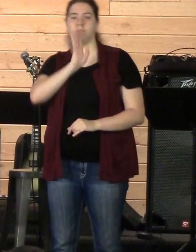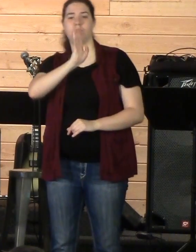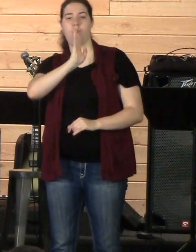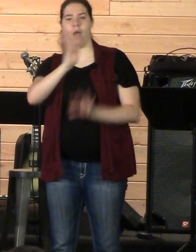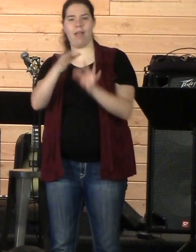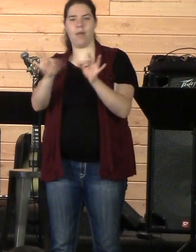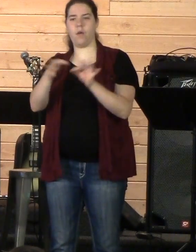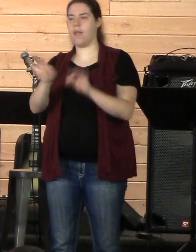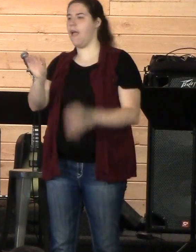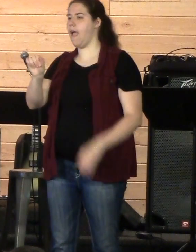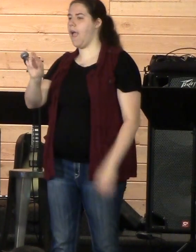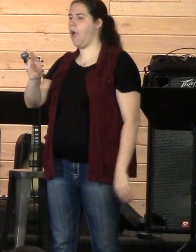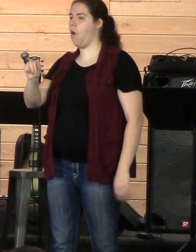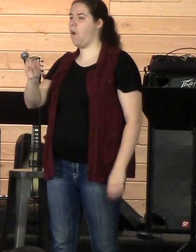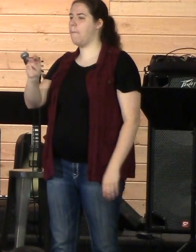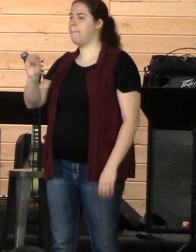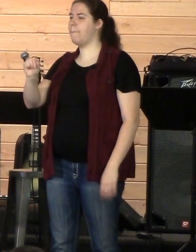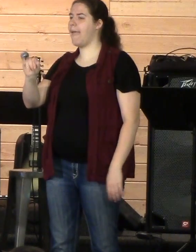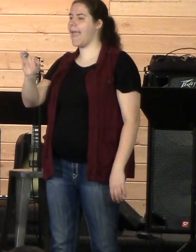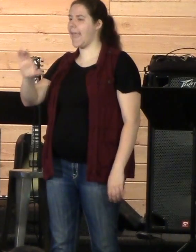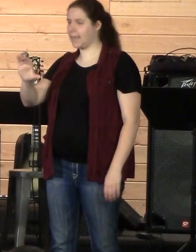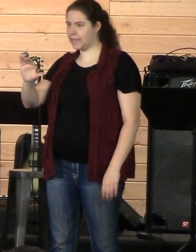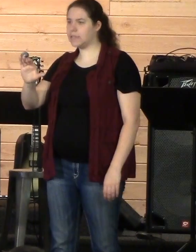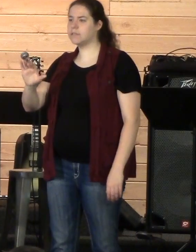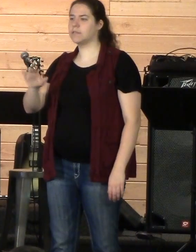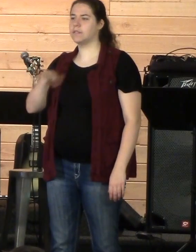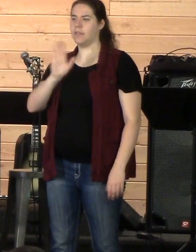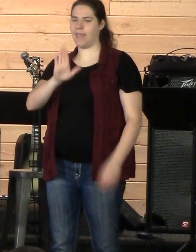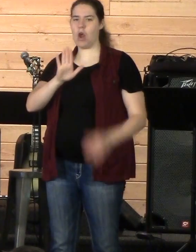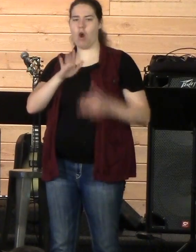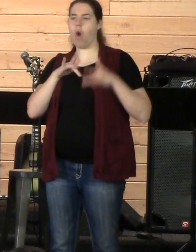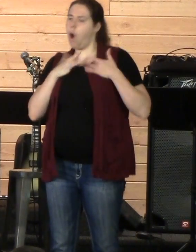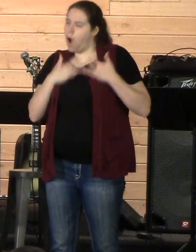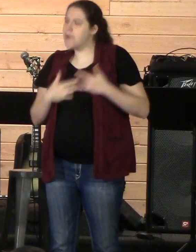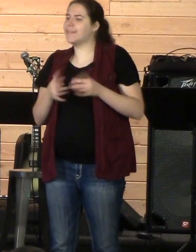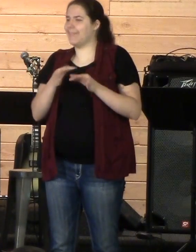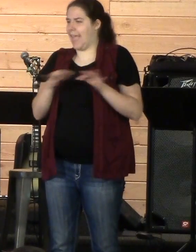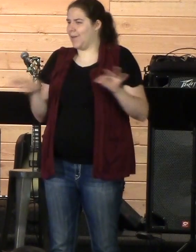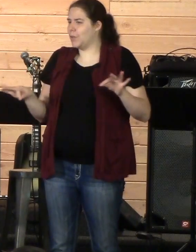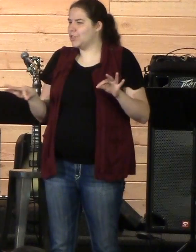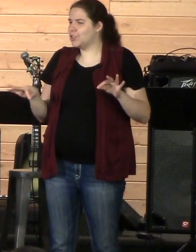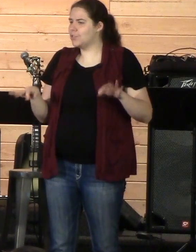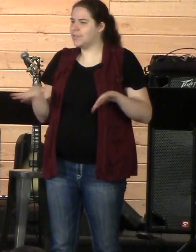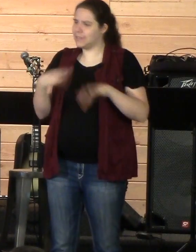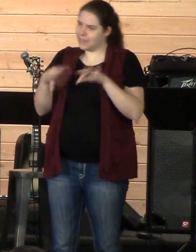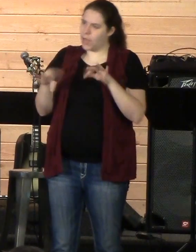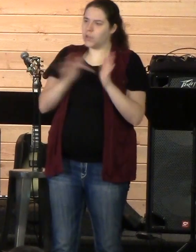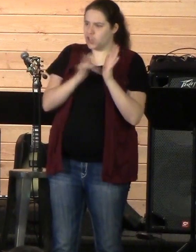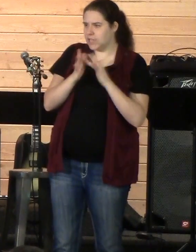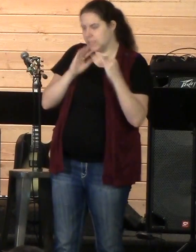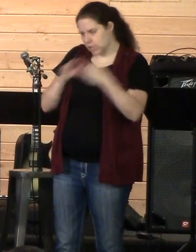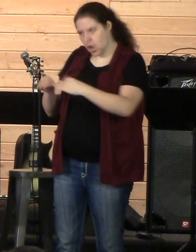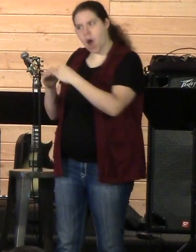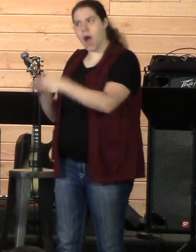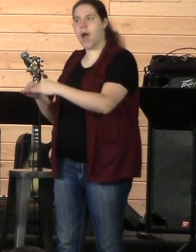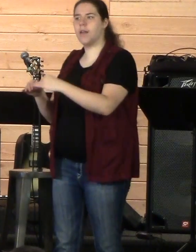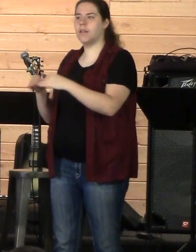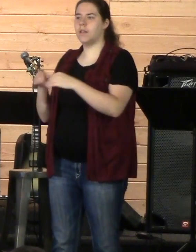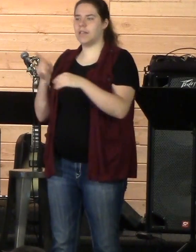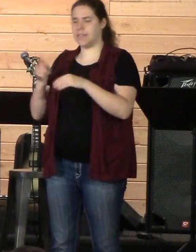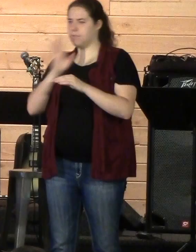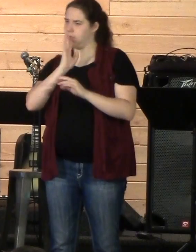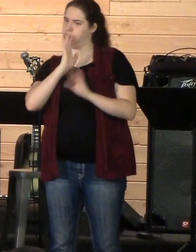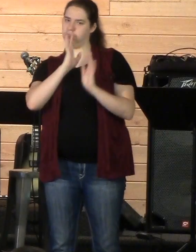their heart language. He spoke in Aramaic, the language that Jesus taught in, to these Pharisees, and said,